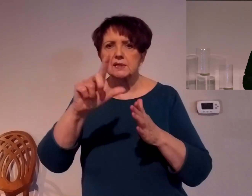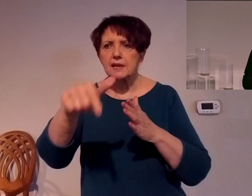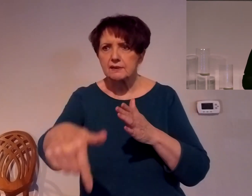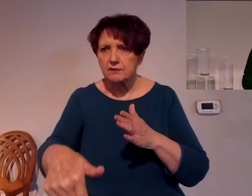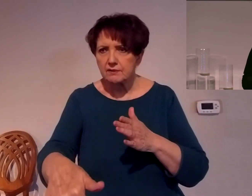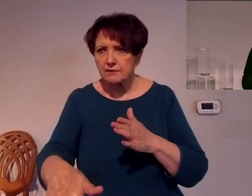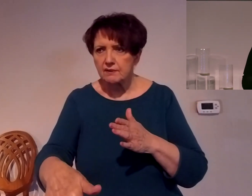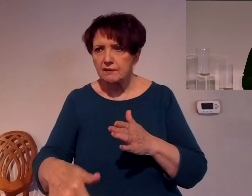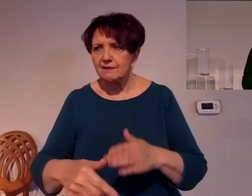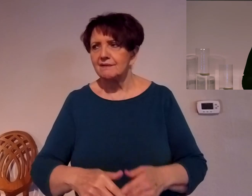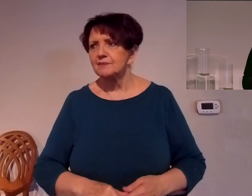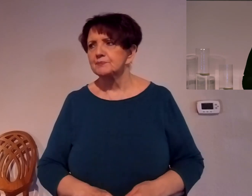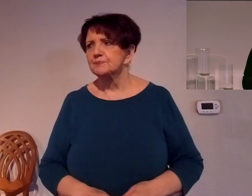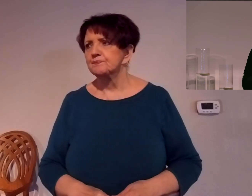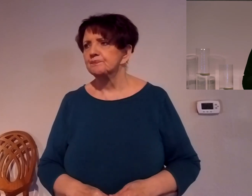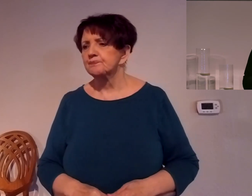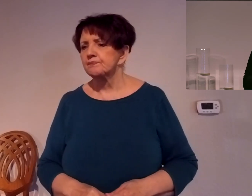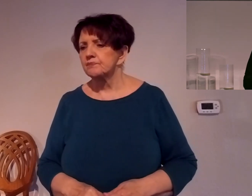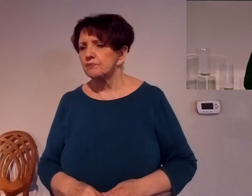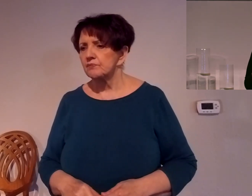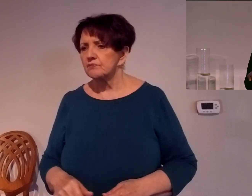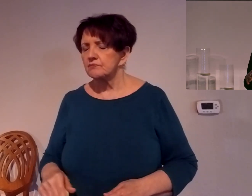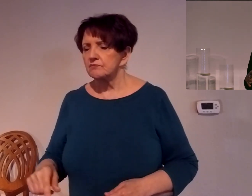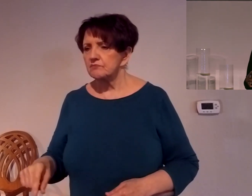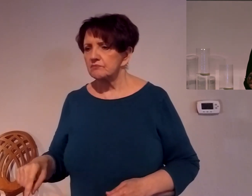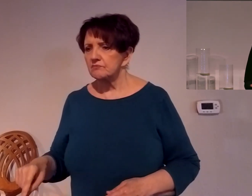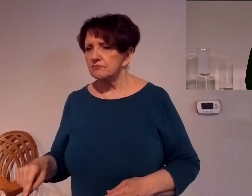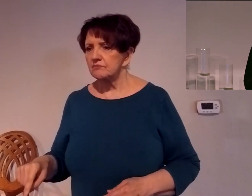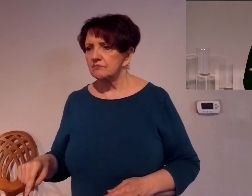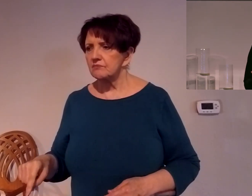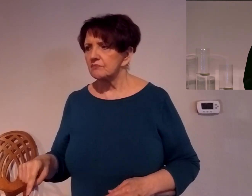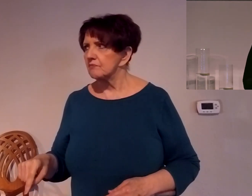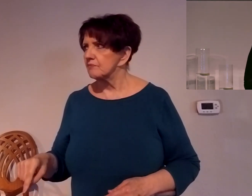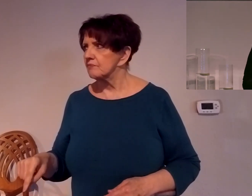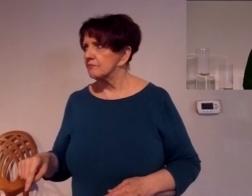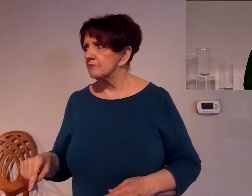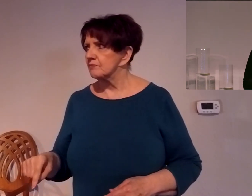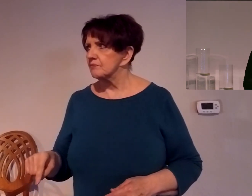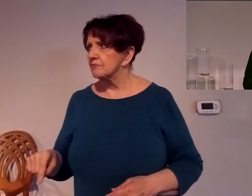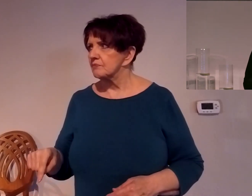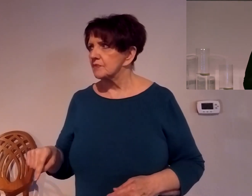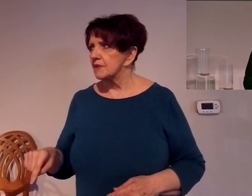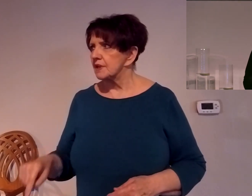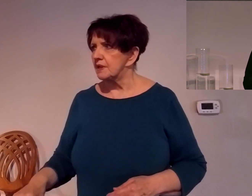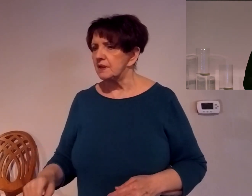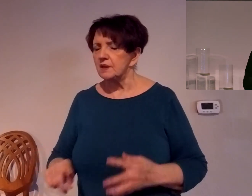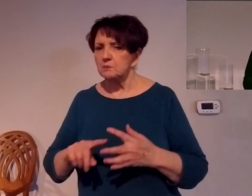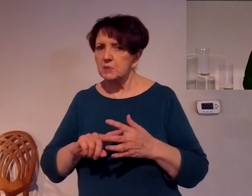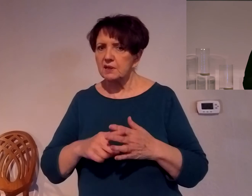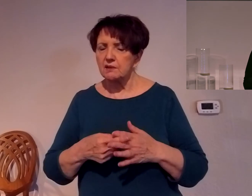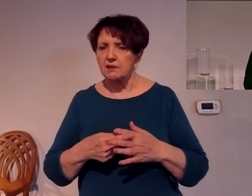later, he actually amazed the doctors and began